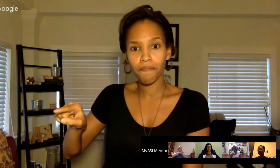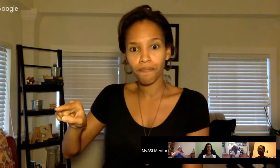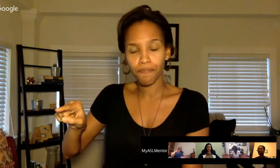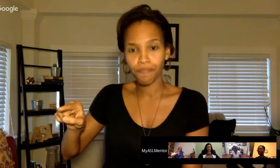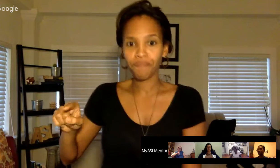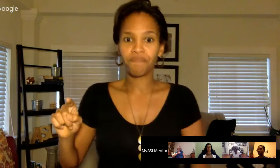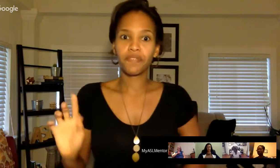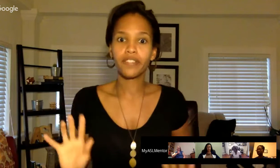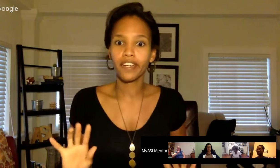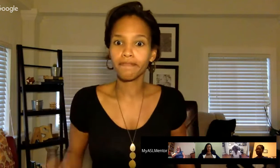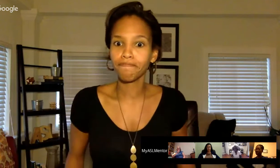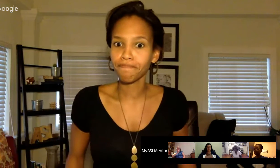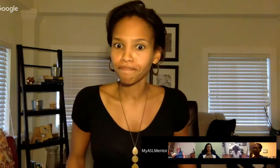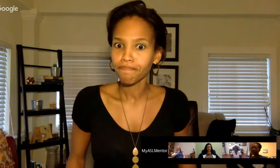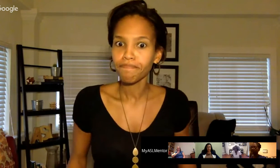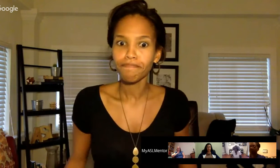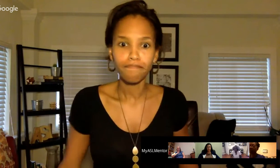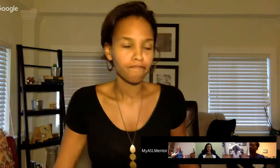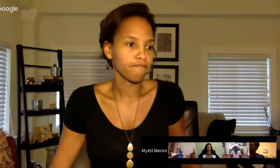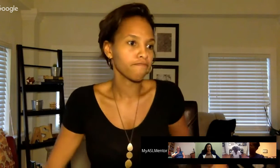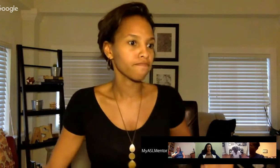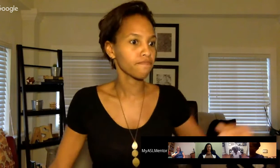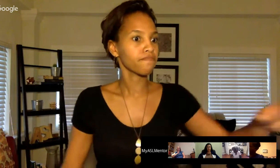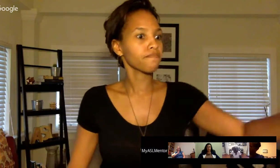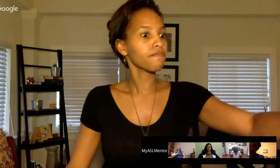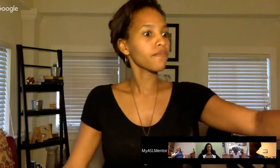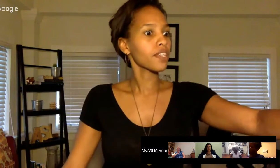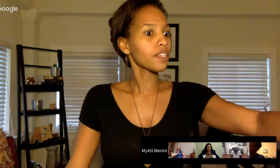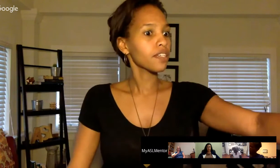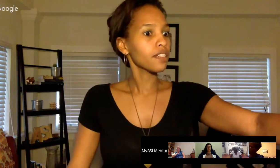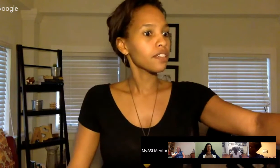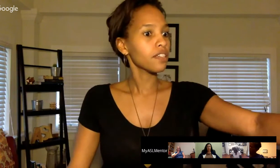him. Done.